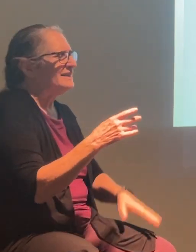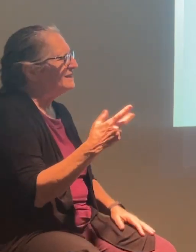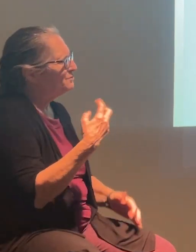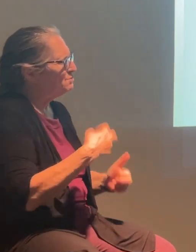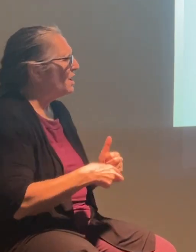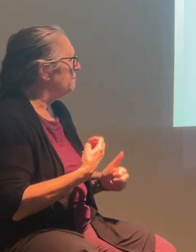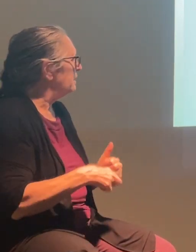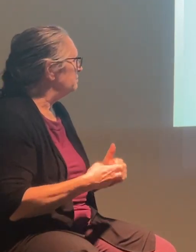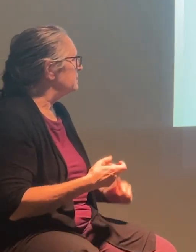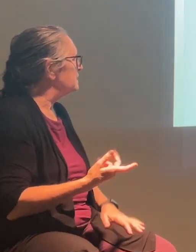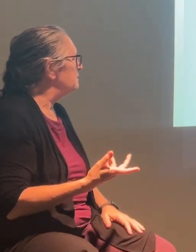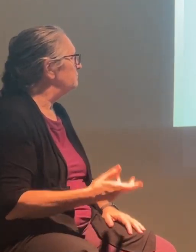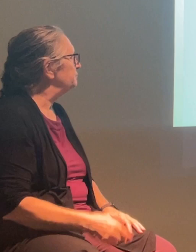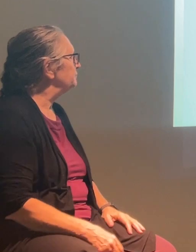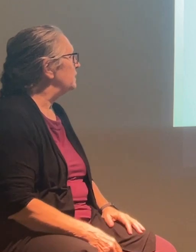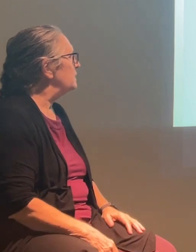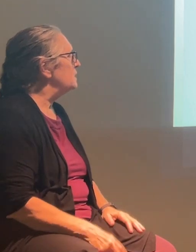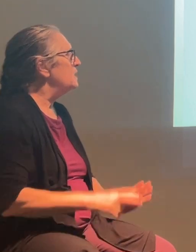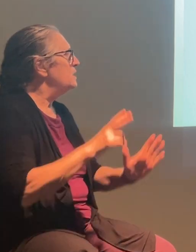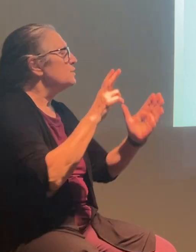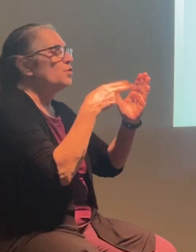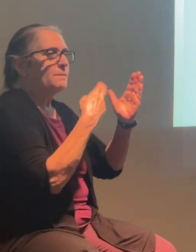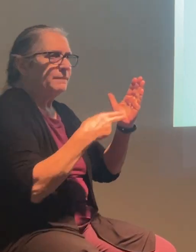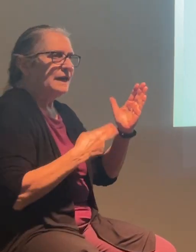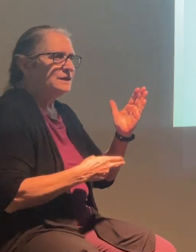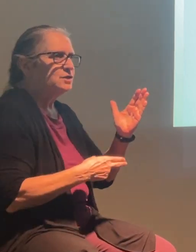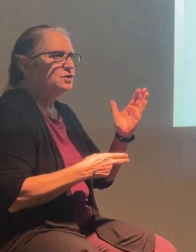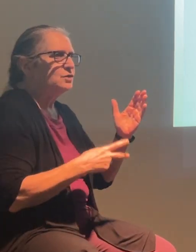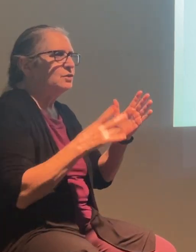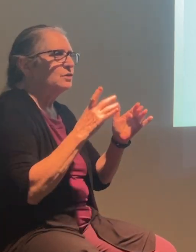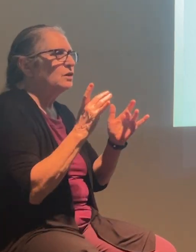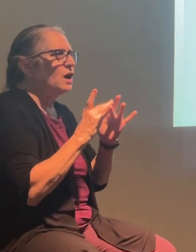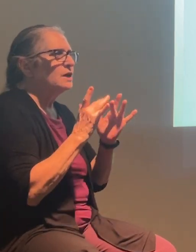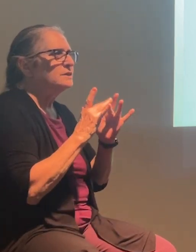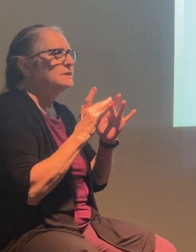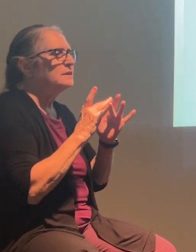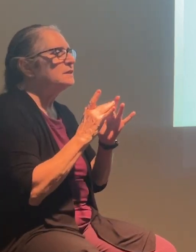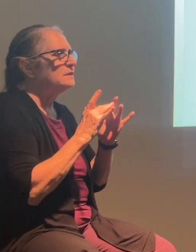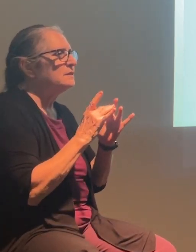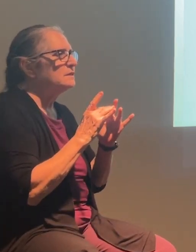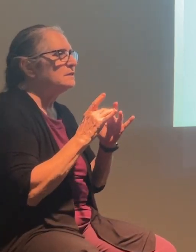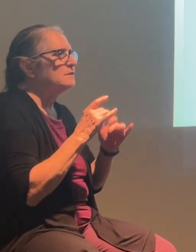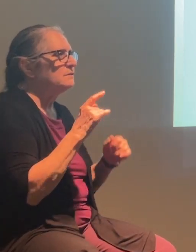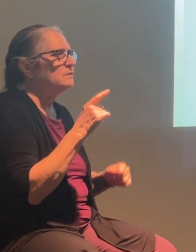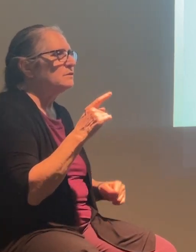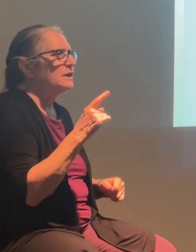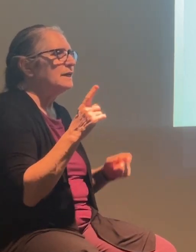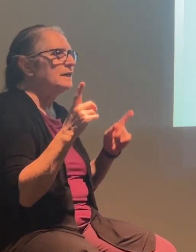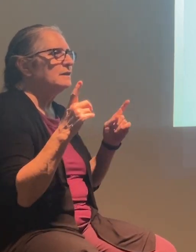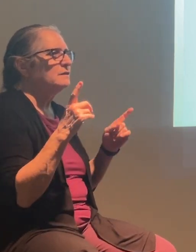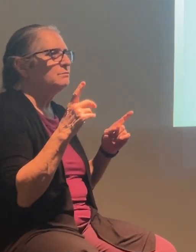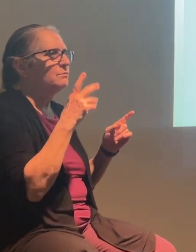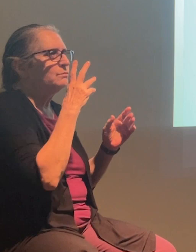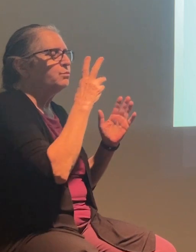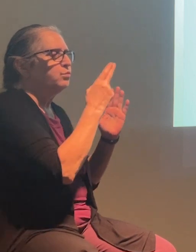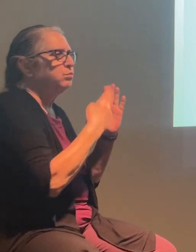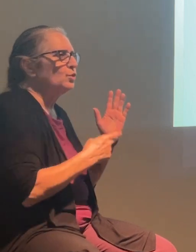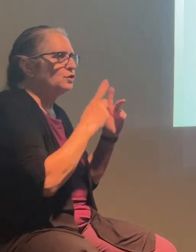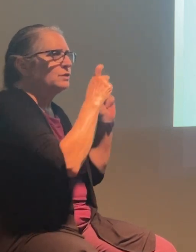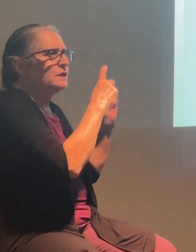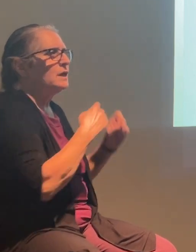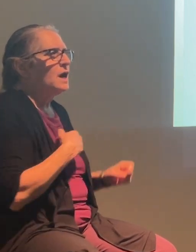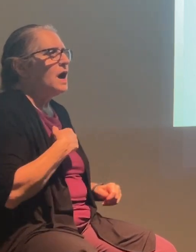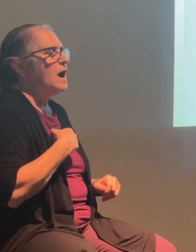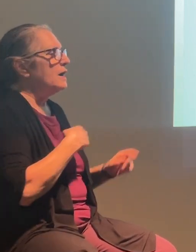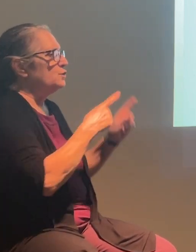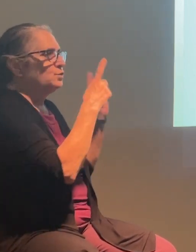so the painter contacted Steichen and he said, you do beautiful portraits, you need to do 2 photos. I'll choose the one I want, you keep